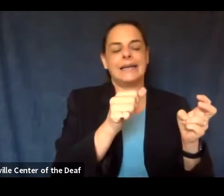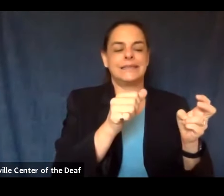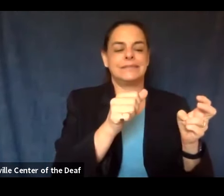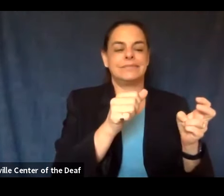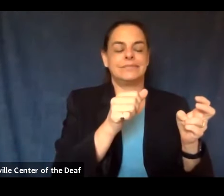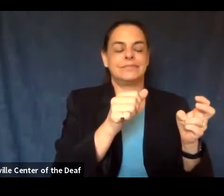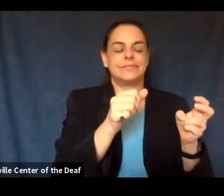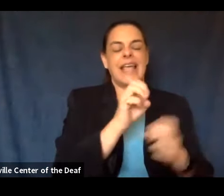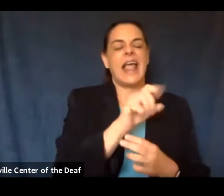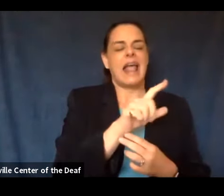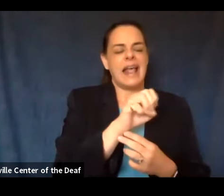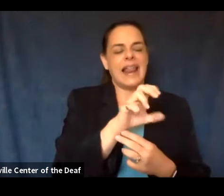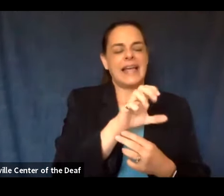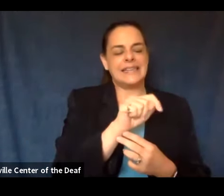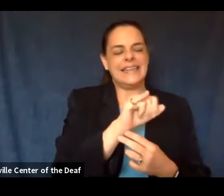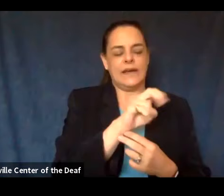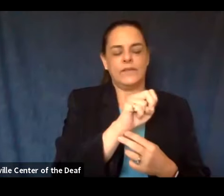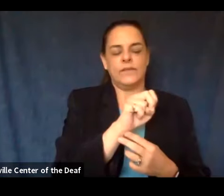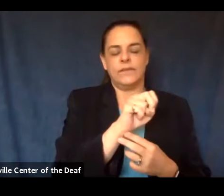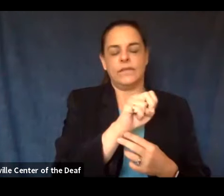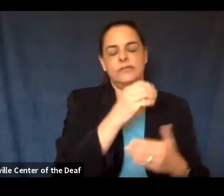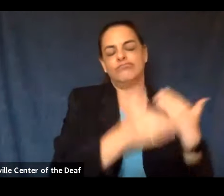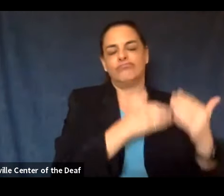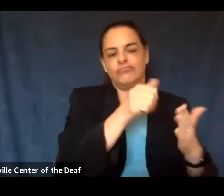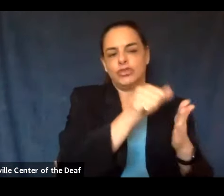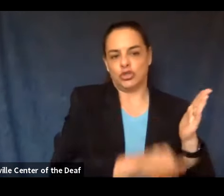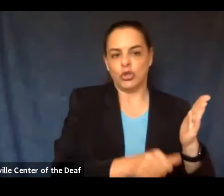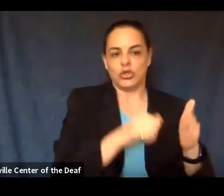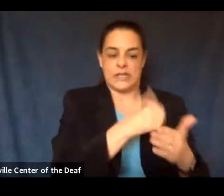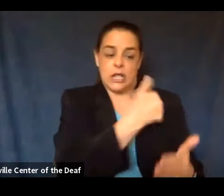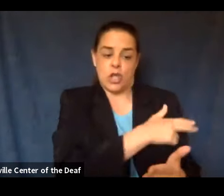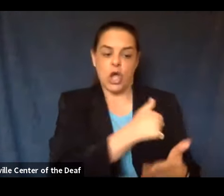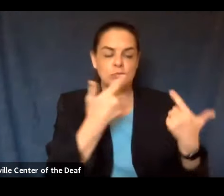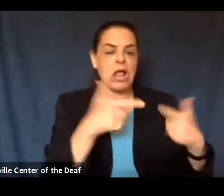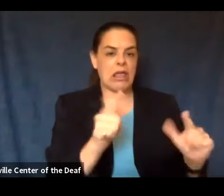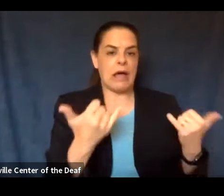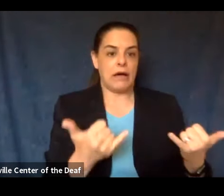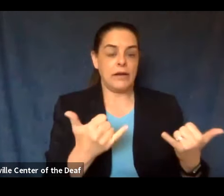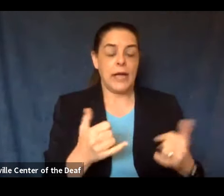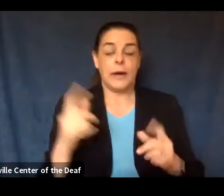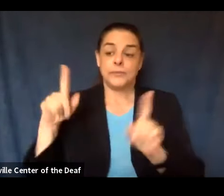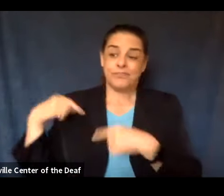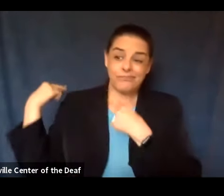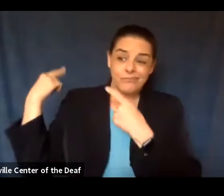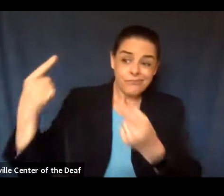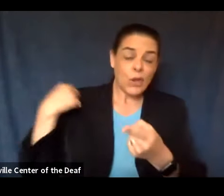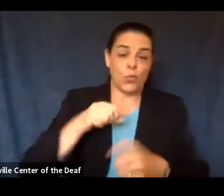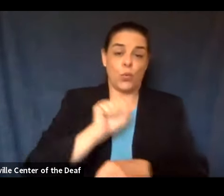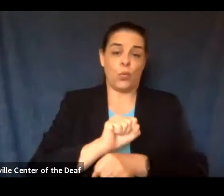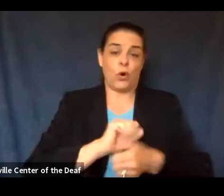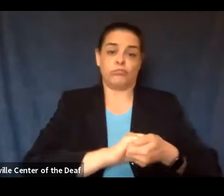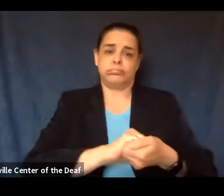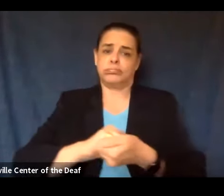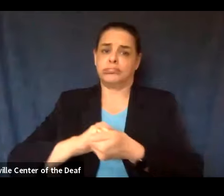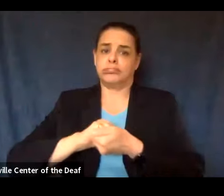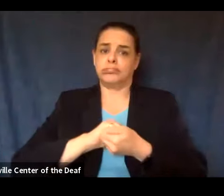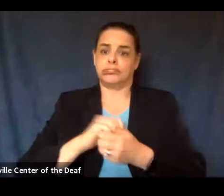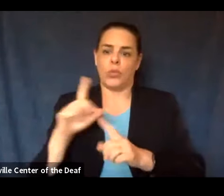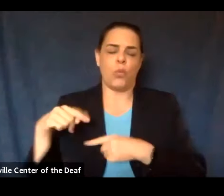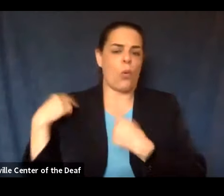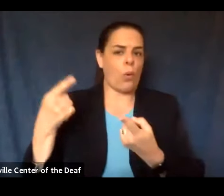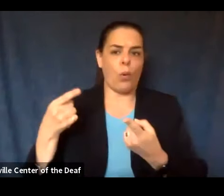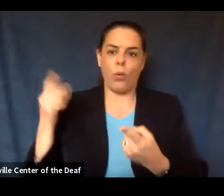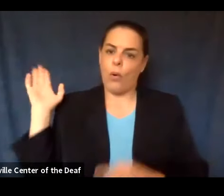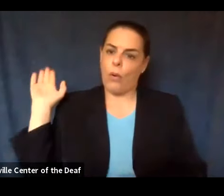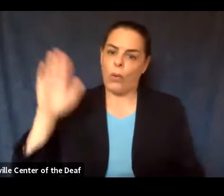again. All of the systems, again, we've walked arm in arm throughout this entire process, and we decided to